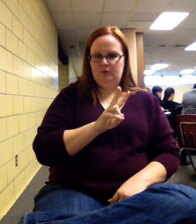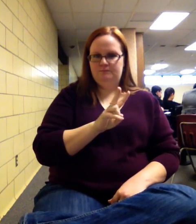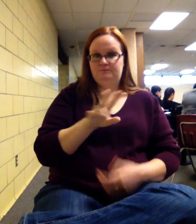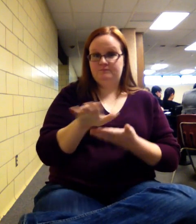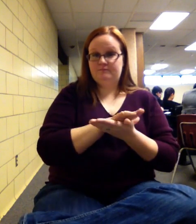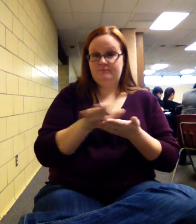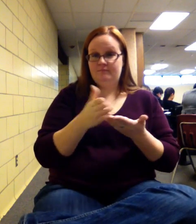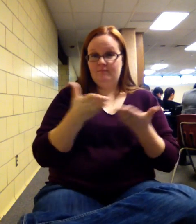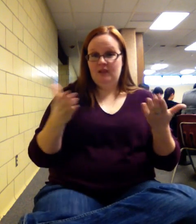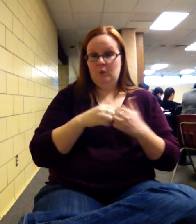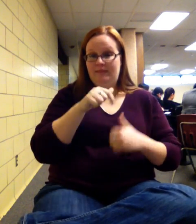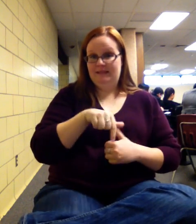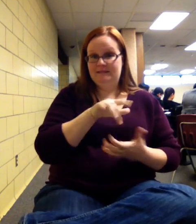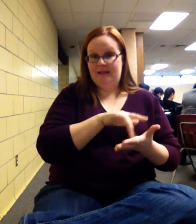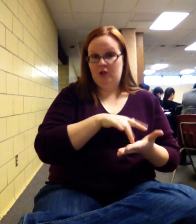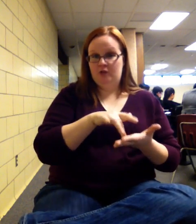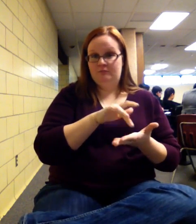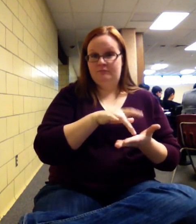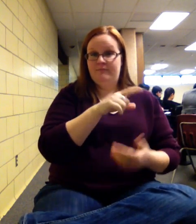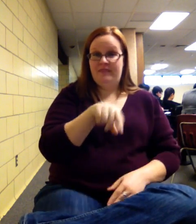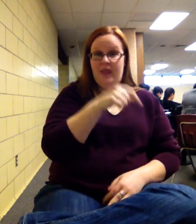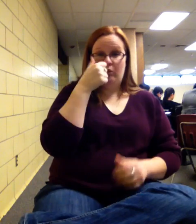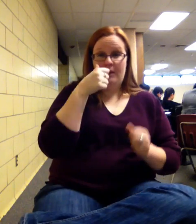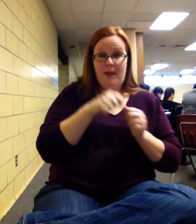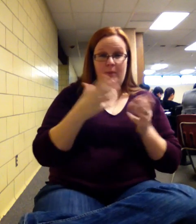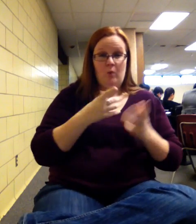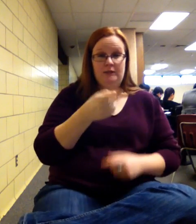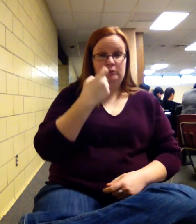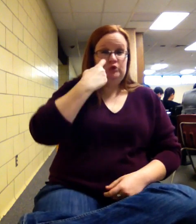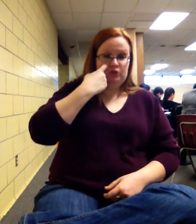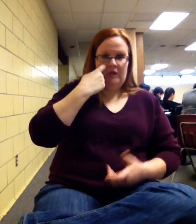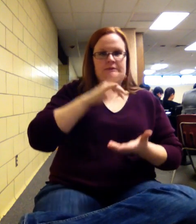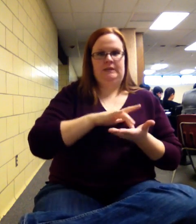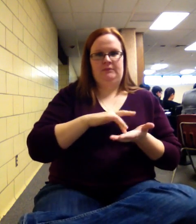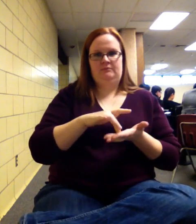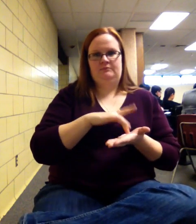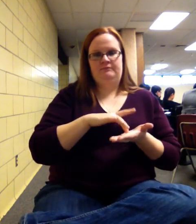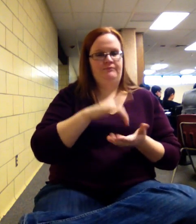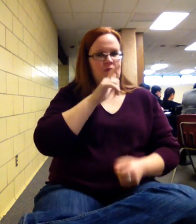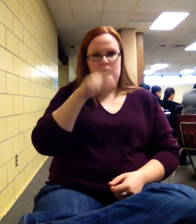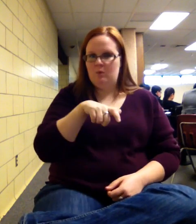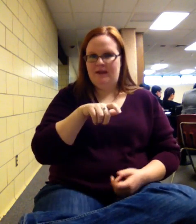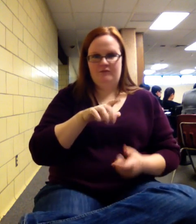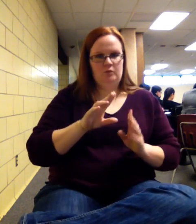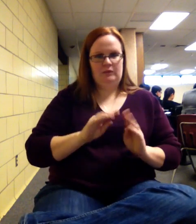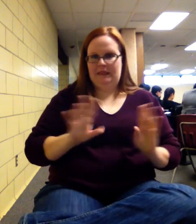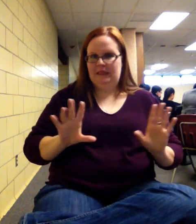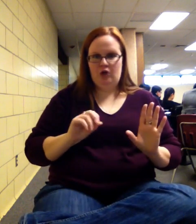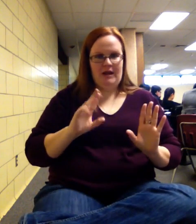these calculators. They remember what you just put in. So you don't have to clear it out and start all over again. Okay, so that's the good